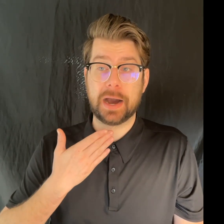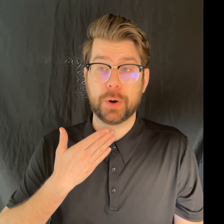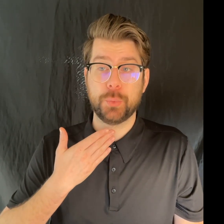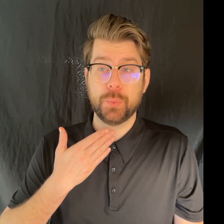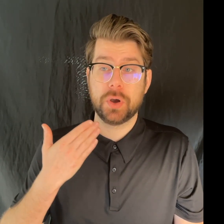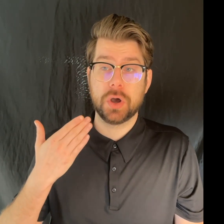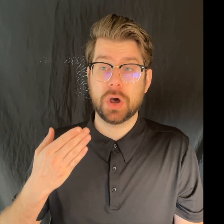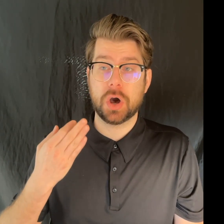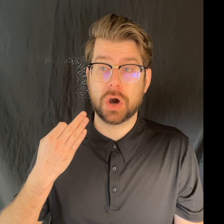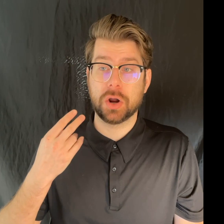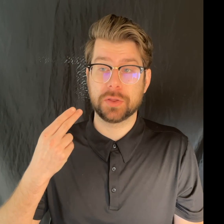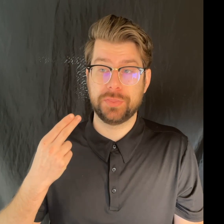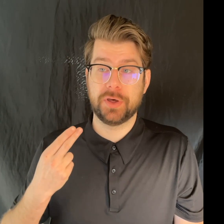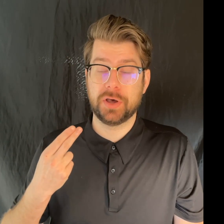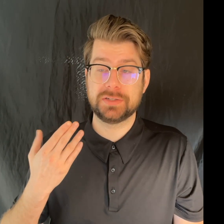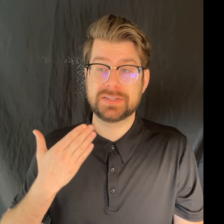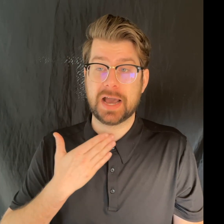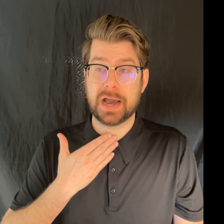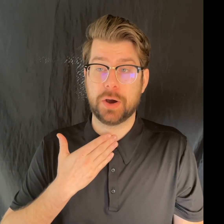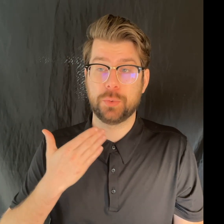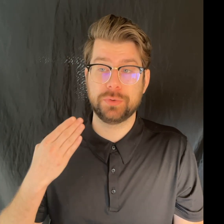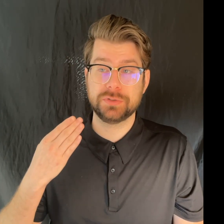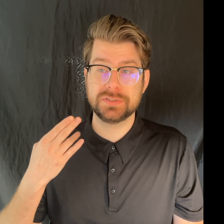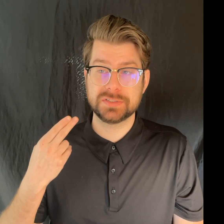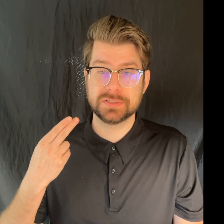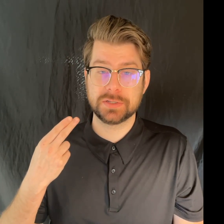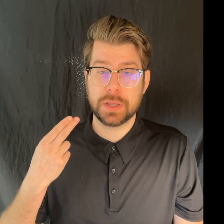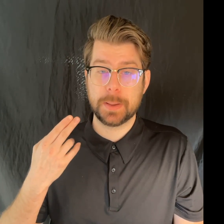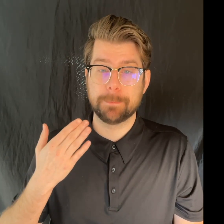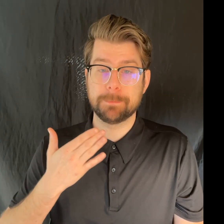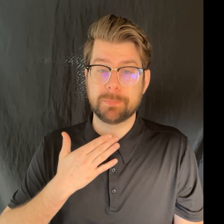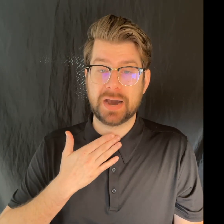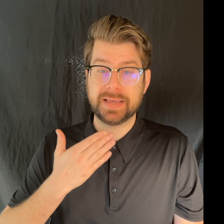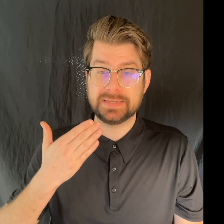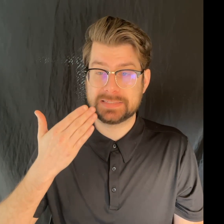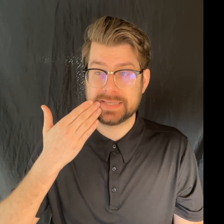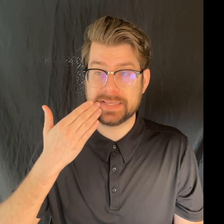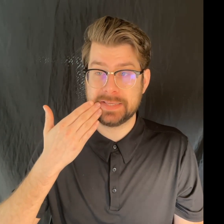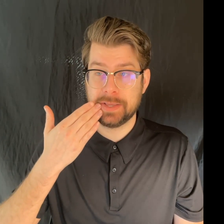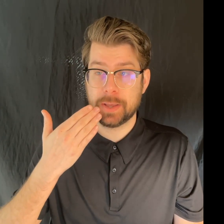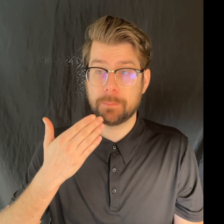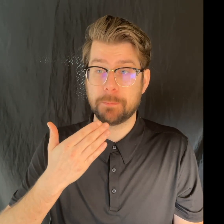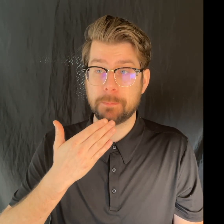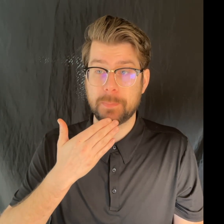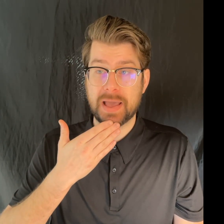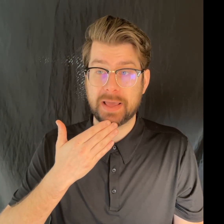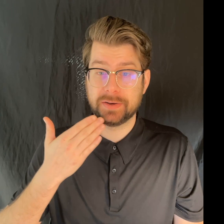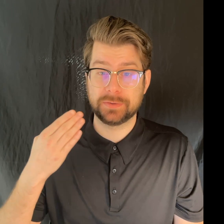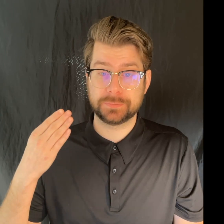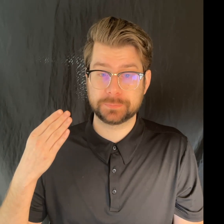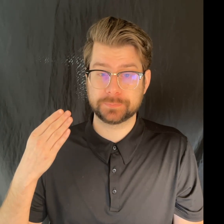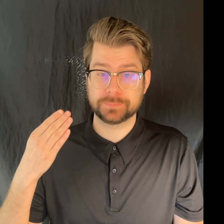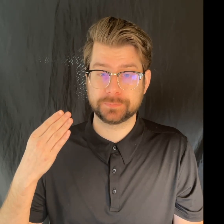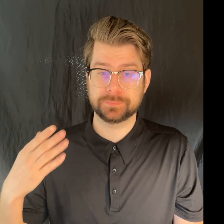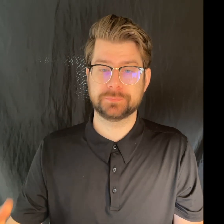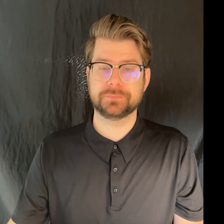How are the town's mighty men?